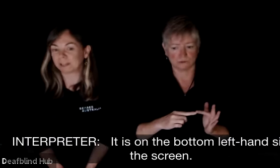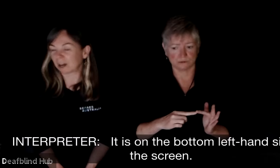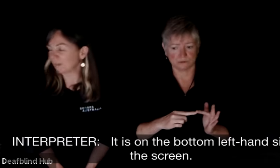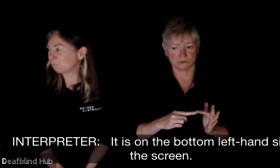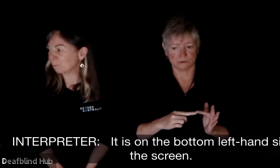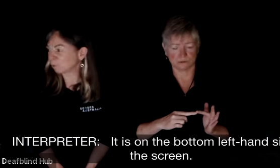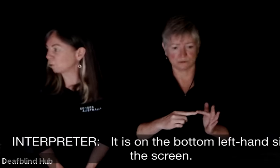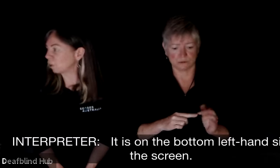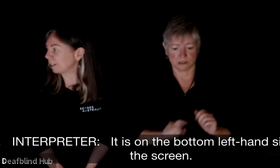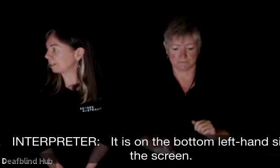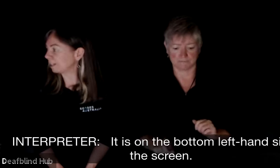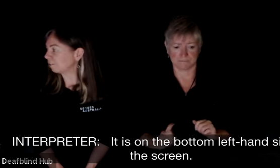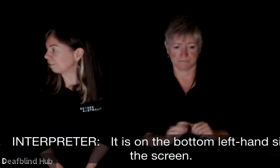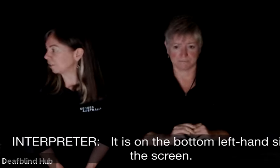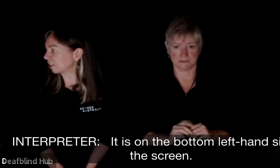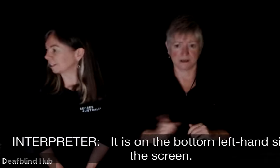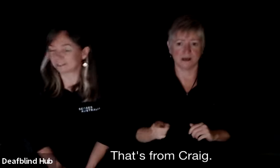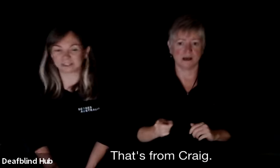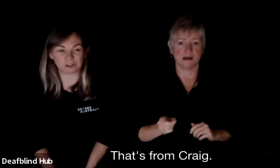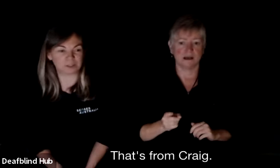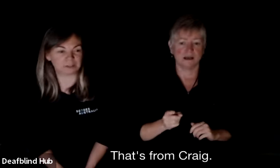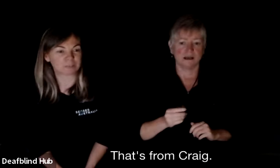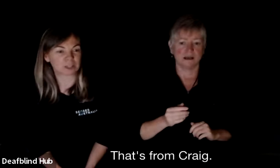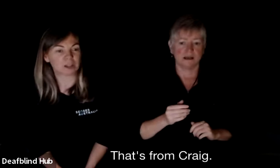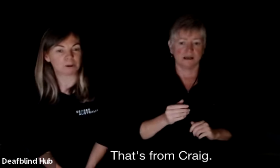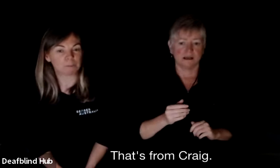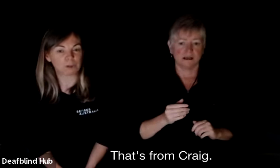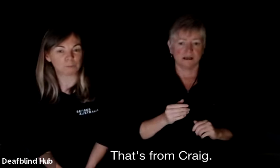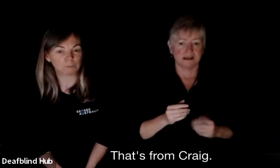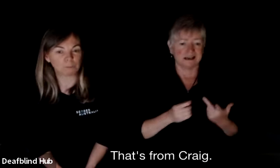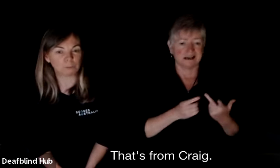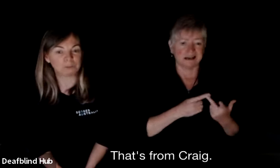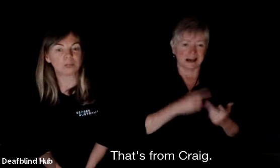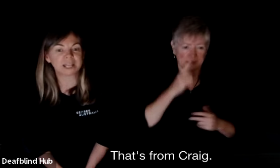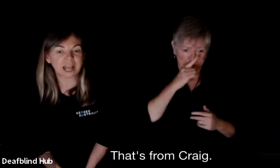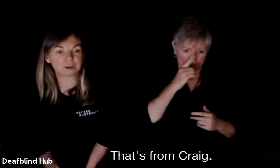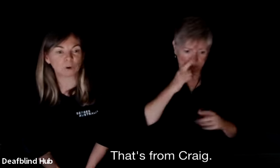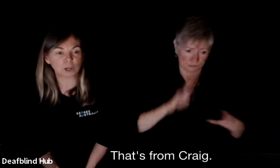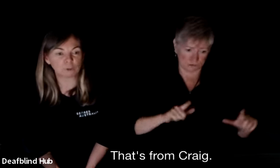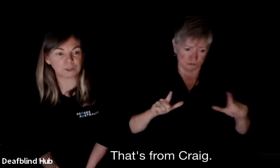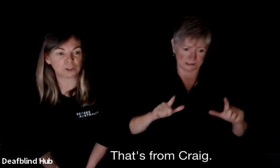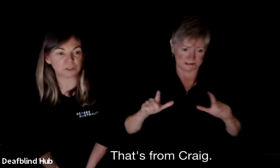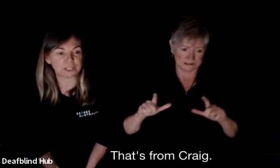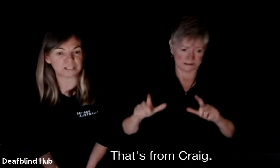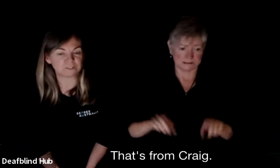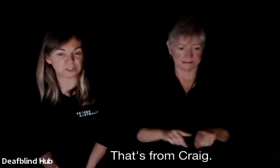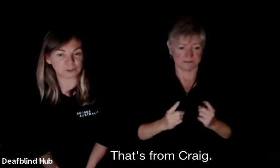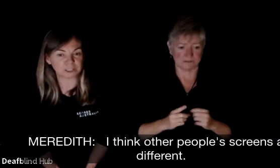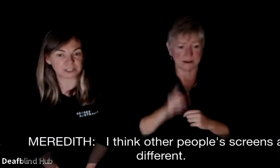I think other people's screens are different. Oh, okay. So but we can work with